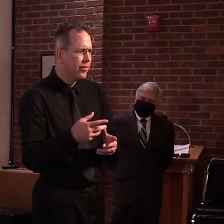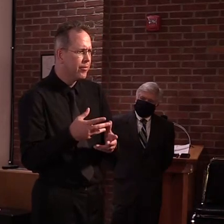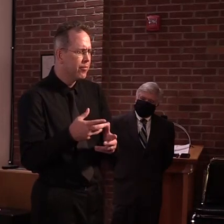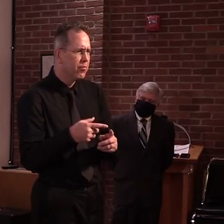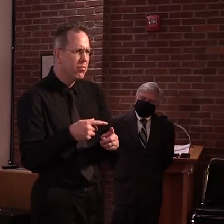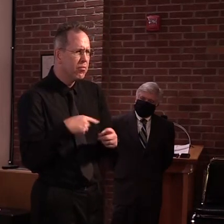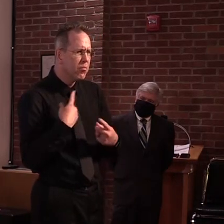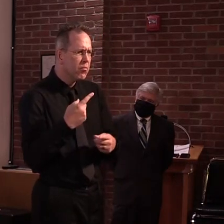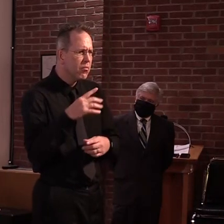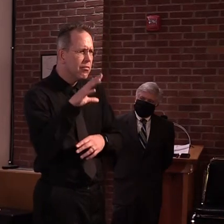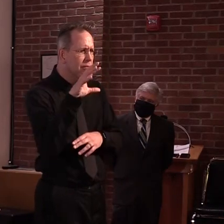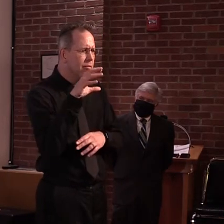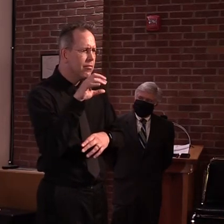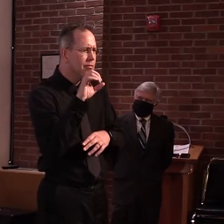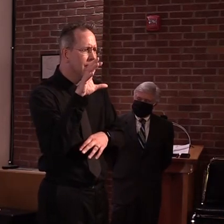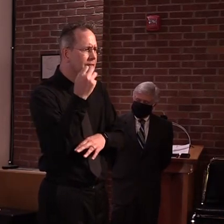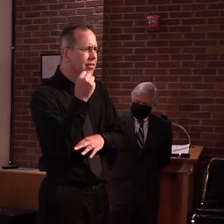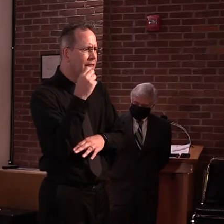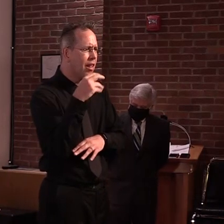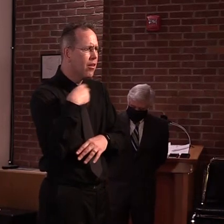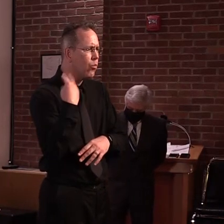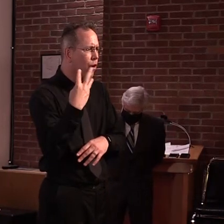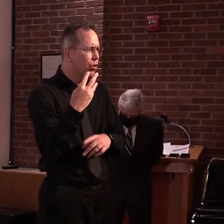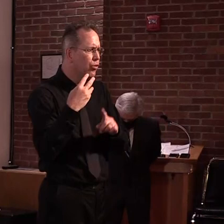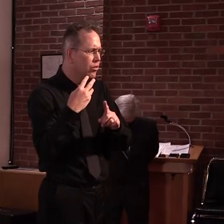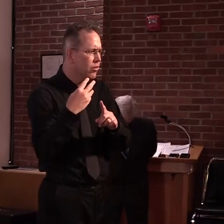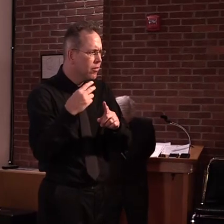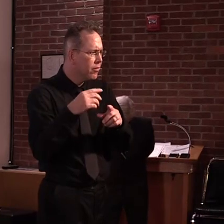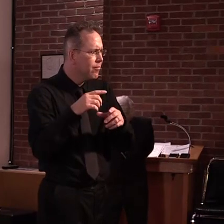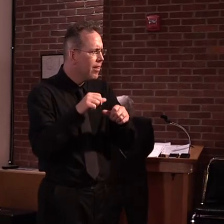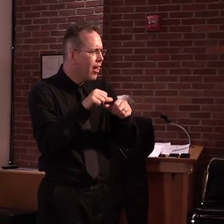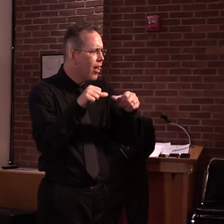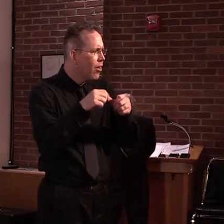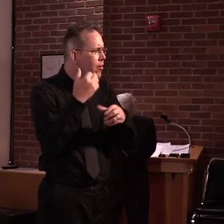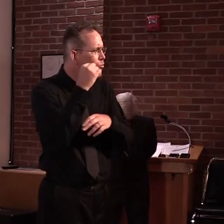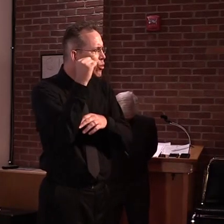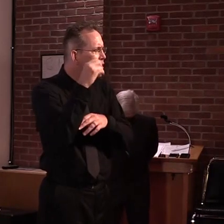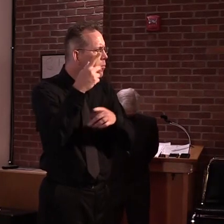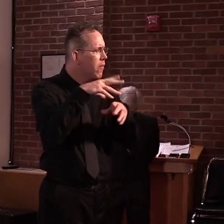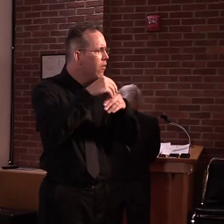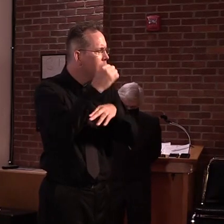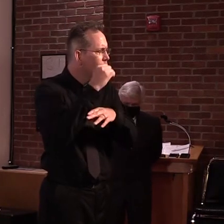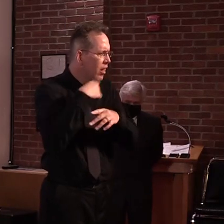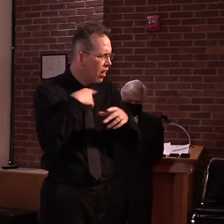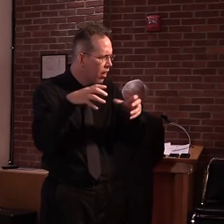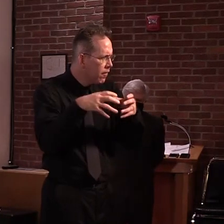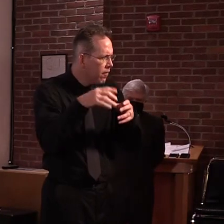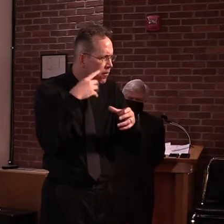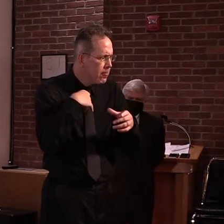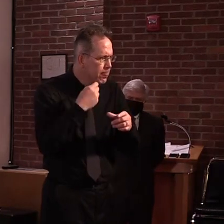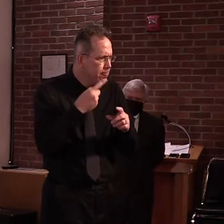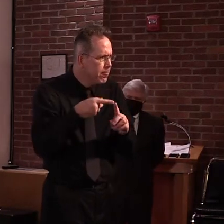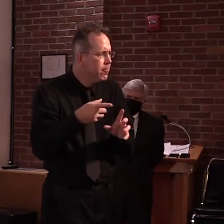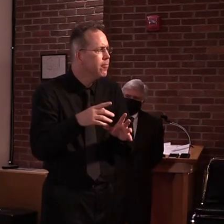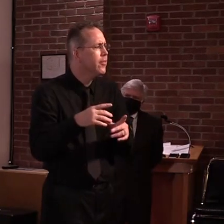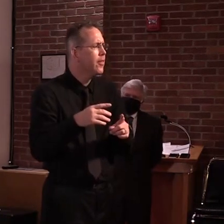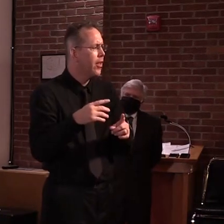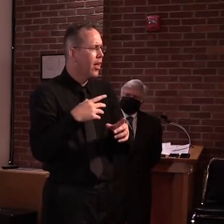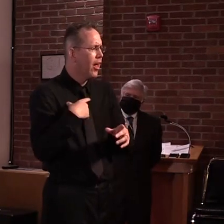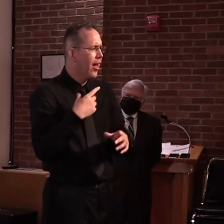be able to weigh in. Are you aware of that situation? I'm listening, Governor, but I am unfamiliar with